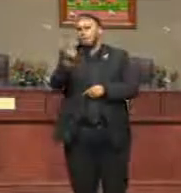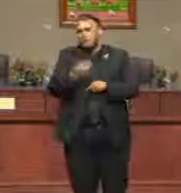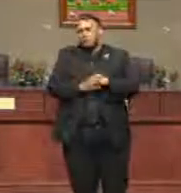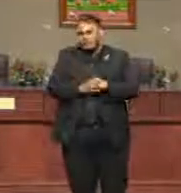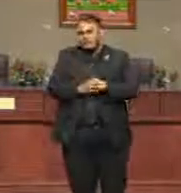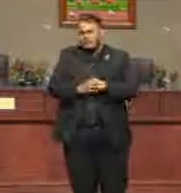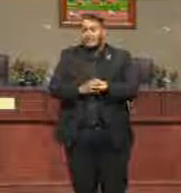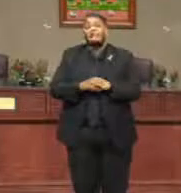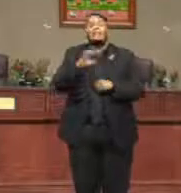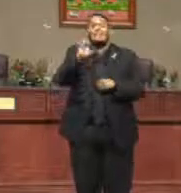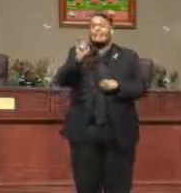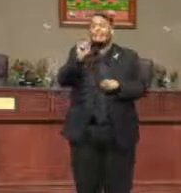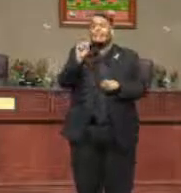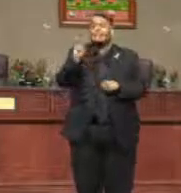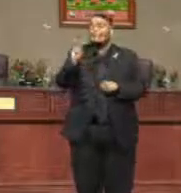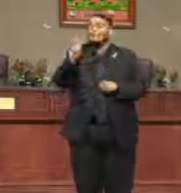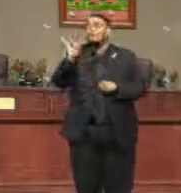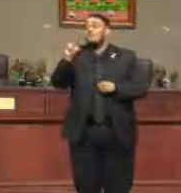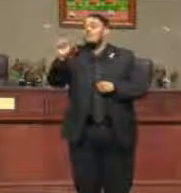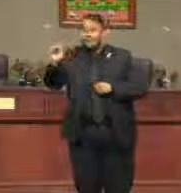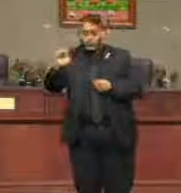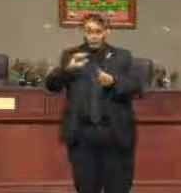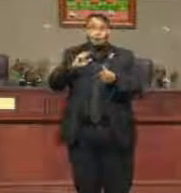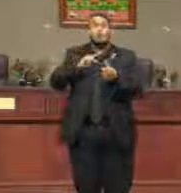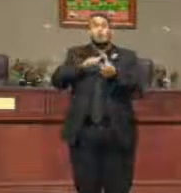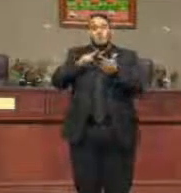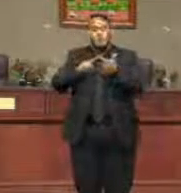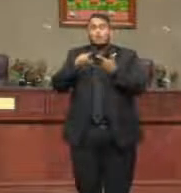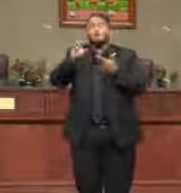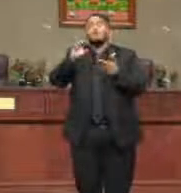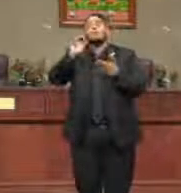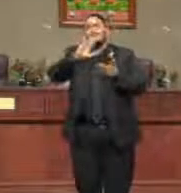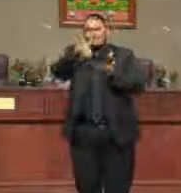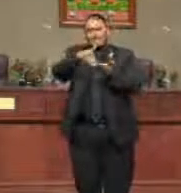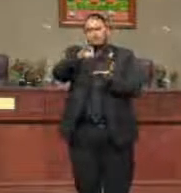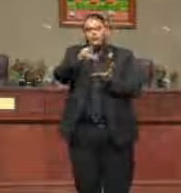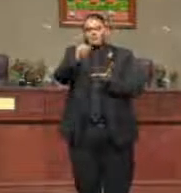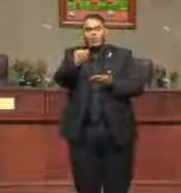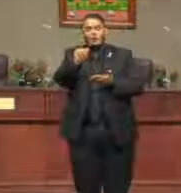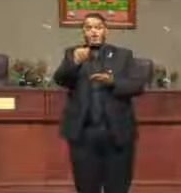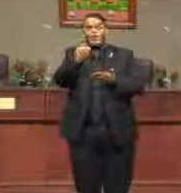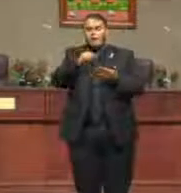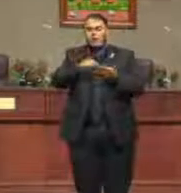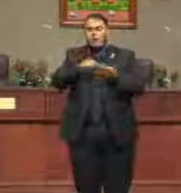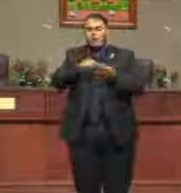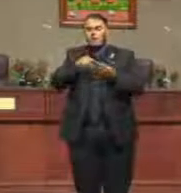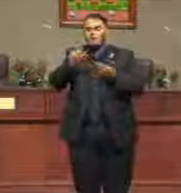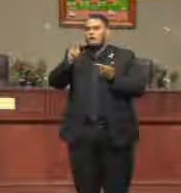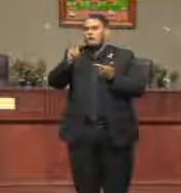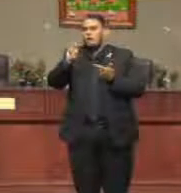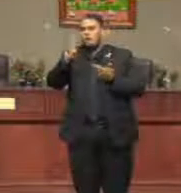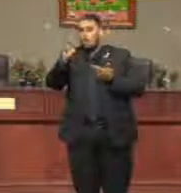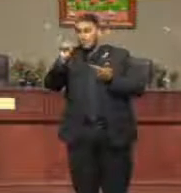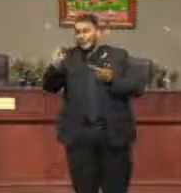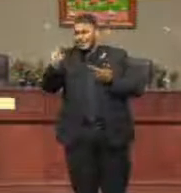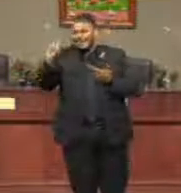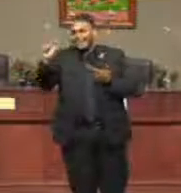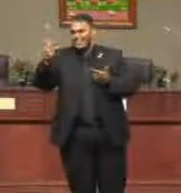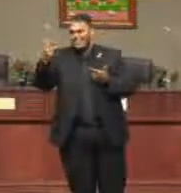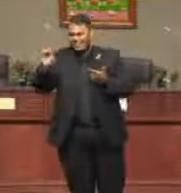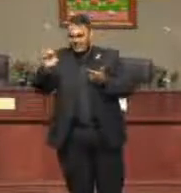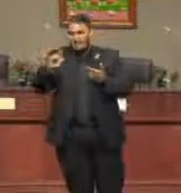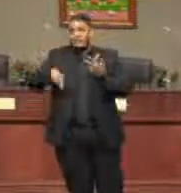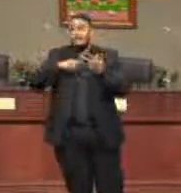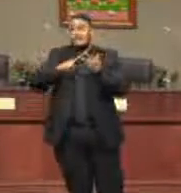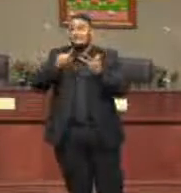Families, the Central Florida Urban League in Pine Hills, and the Taft Neighborhood Center for Families. Again, for more information, you